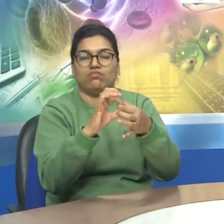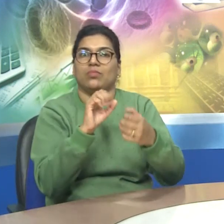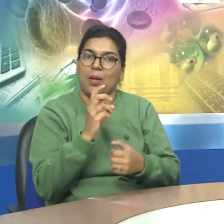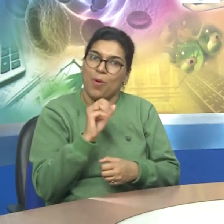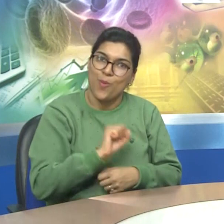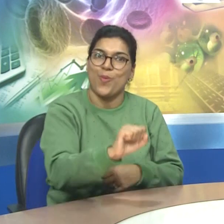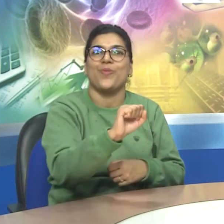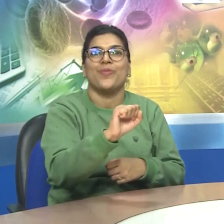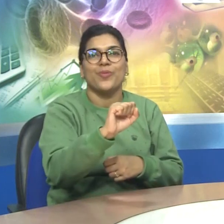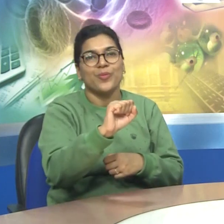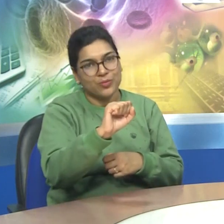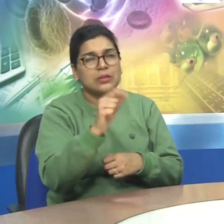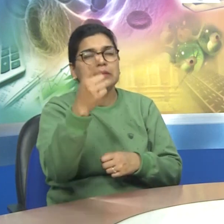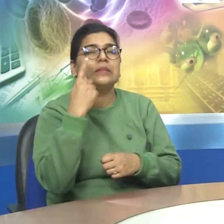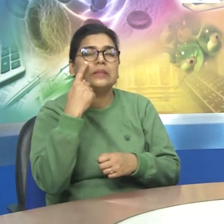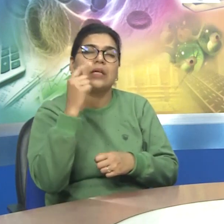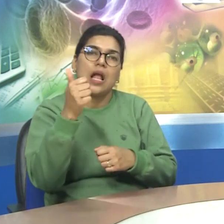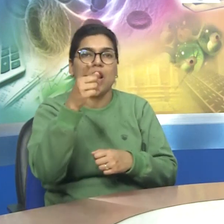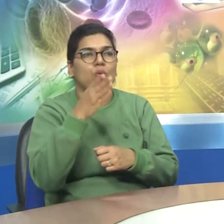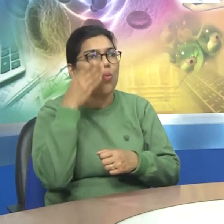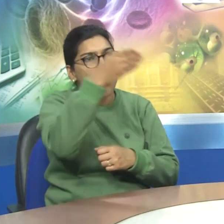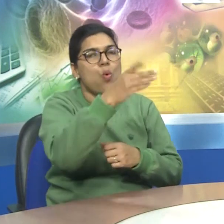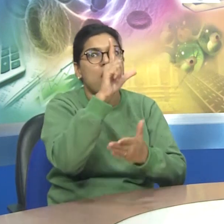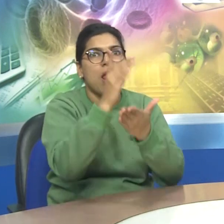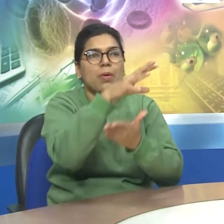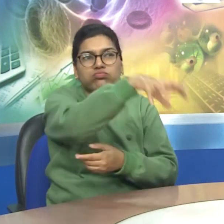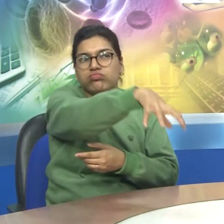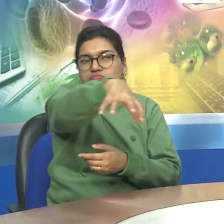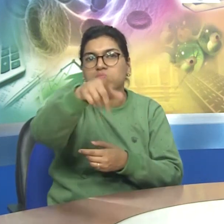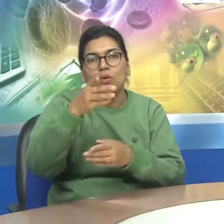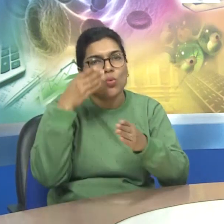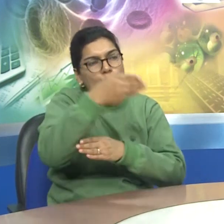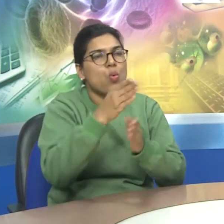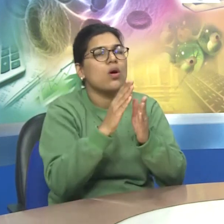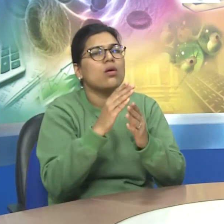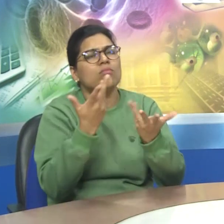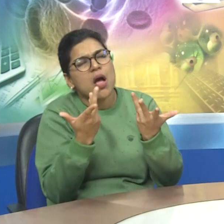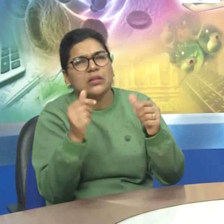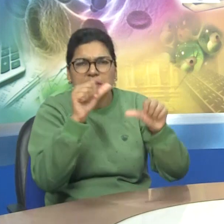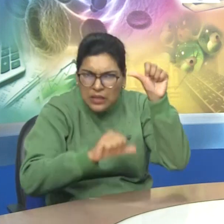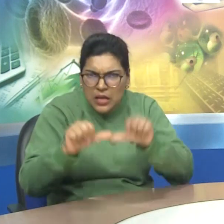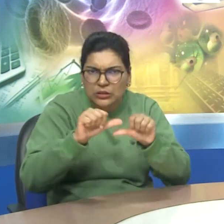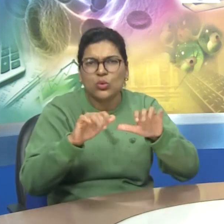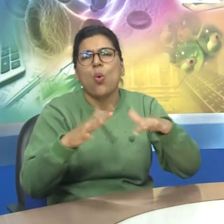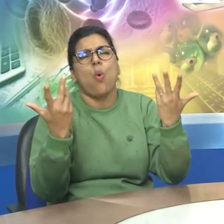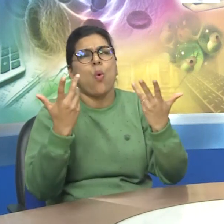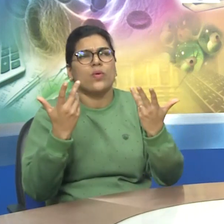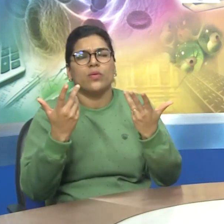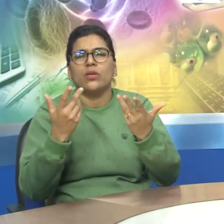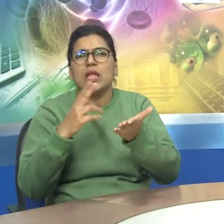library and try to see yourself all these code numbers with the subject